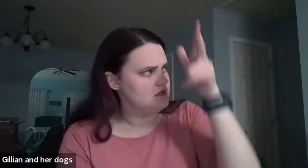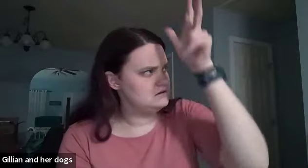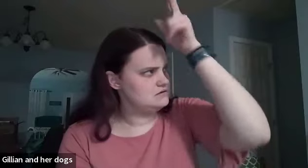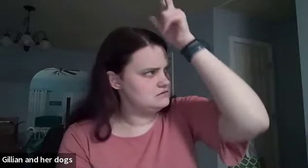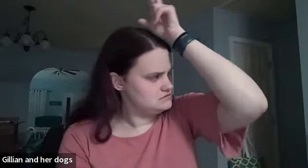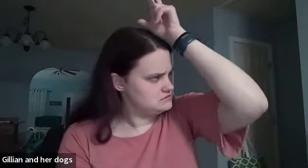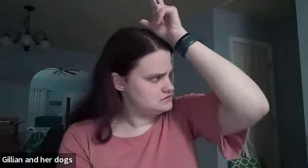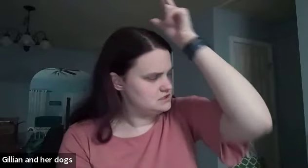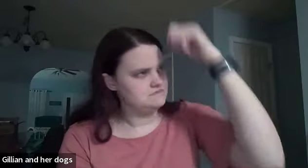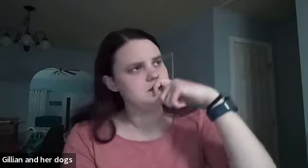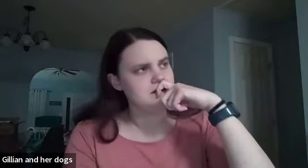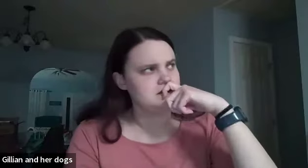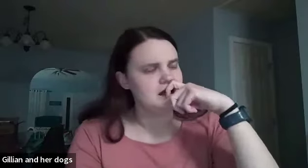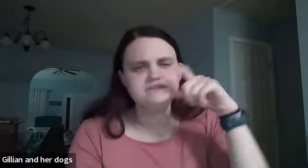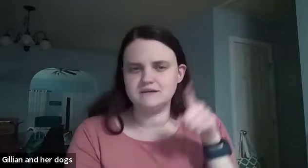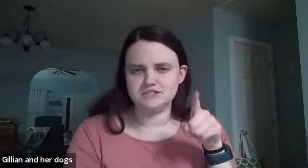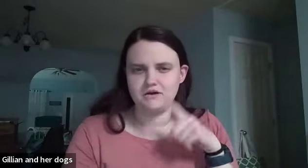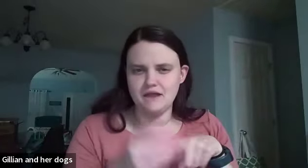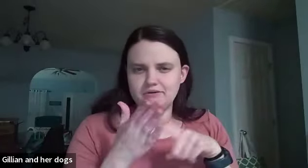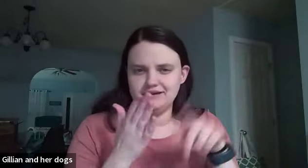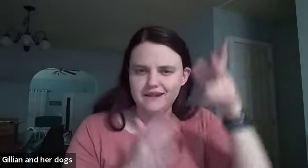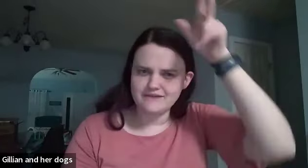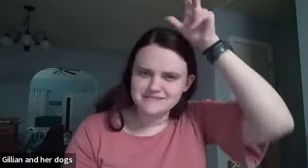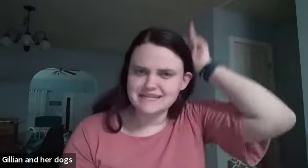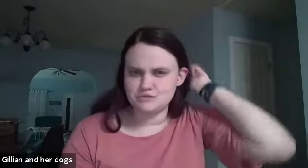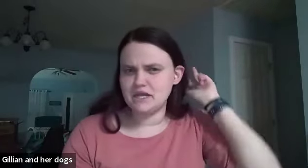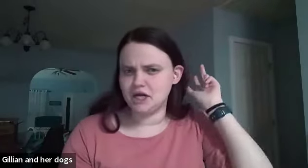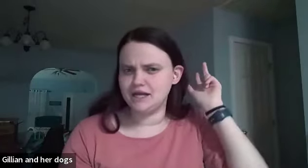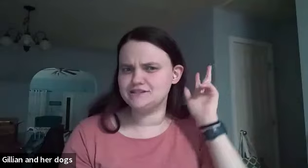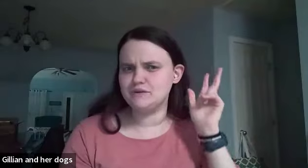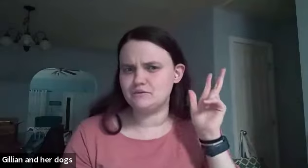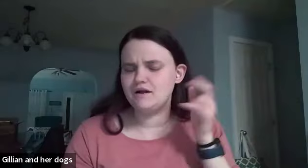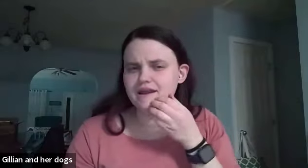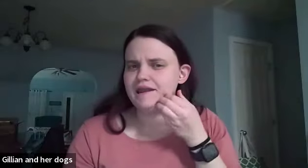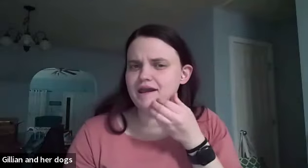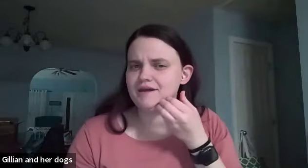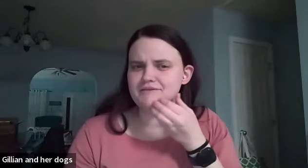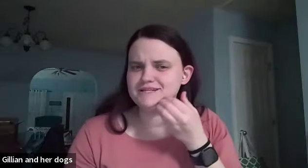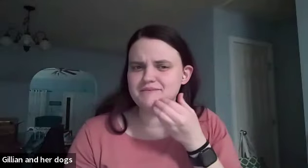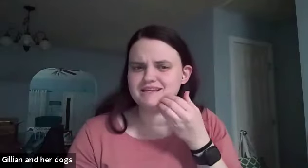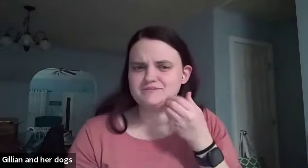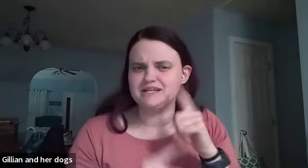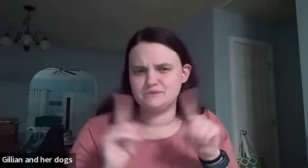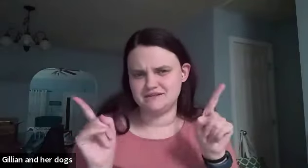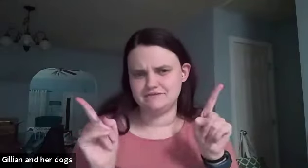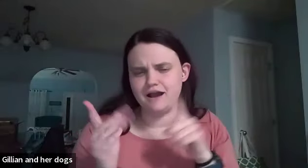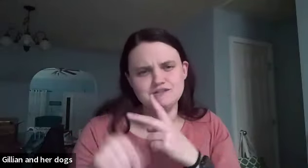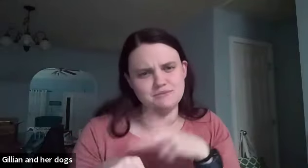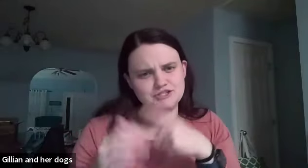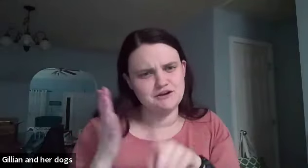3 Chick-fil-A. I have to double check on that one. Yeah, I've seen it's weird. It's a weird one. And every time I ask someone, it's always different. I'll double check